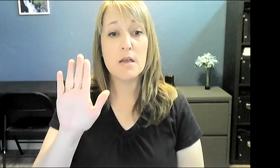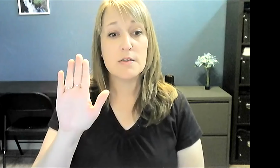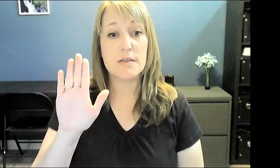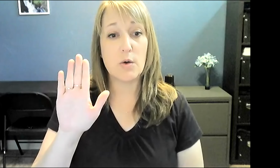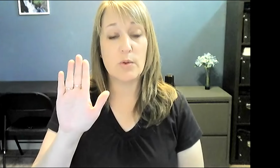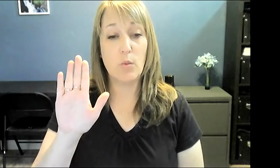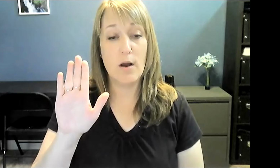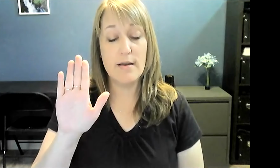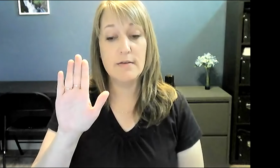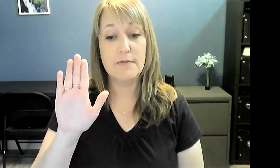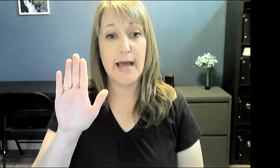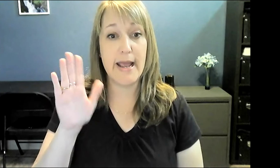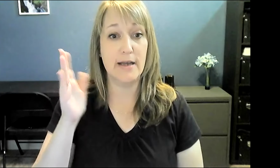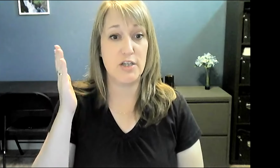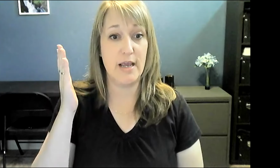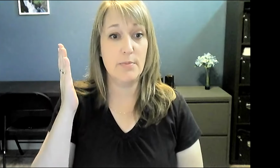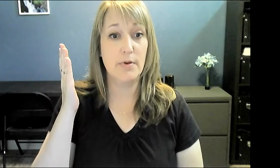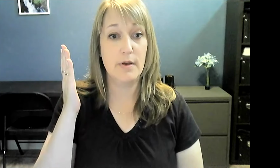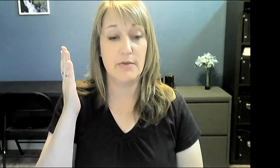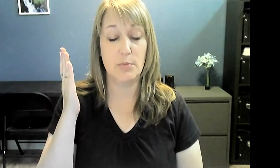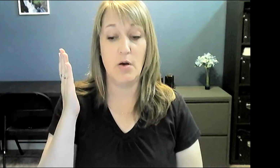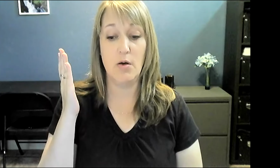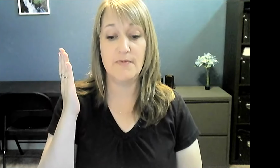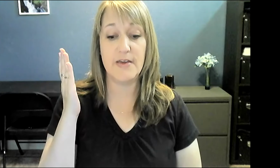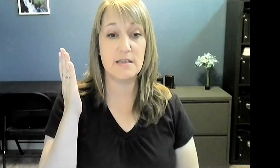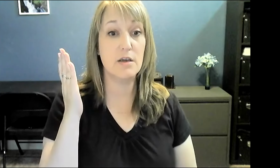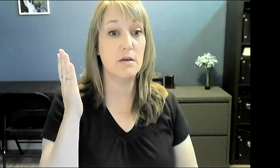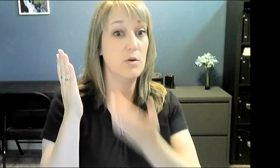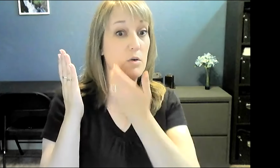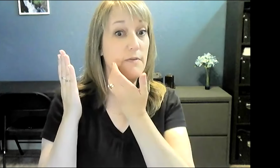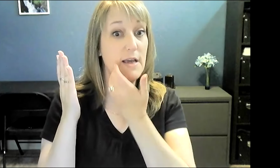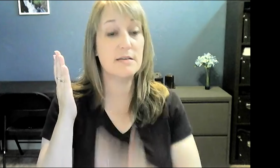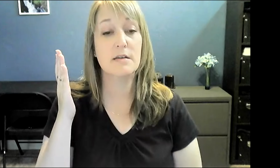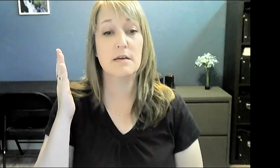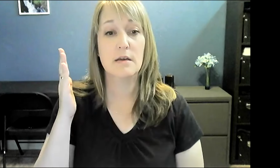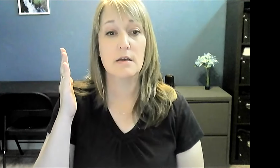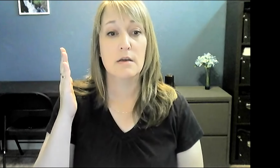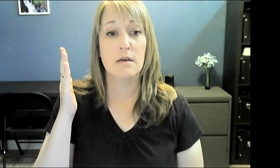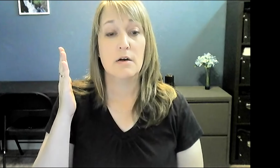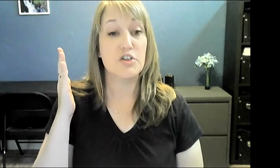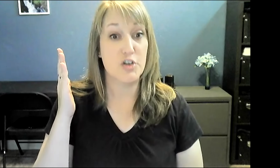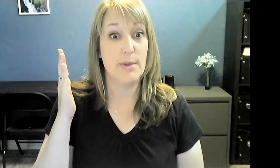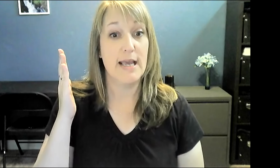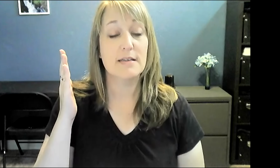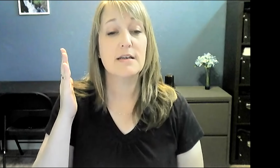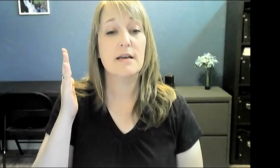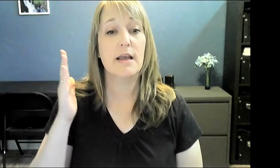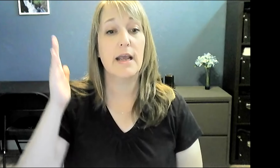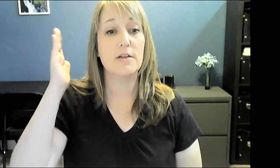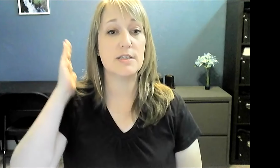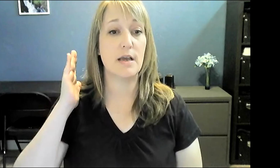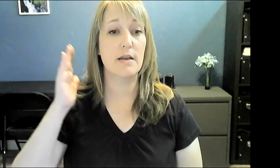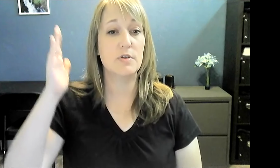So with one flat hand shape, have your palm facing your face. on your dominant hand and just kind of do